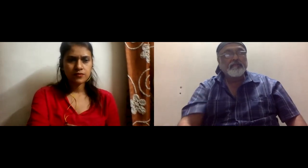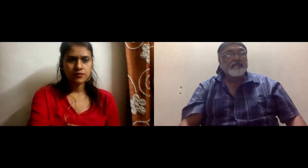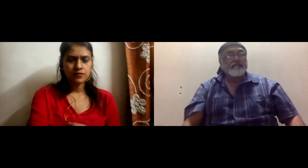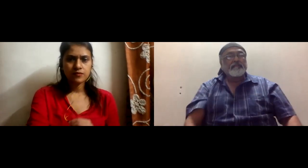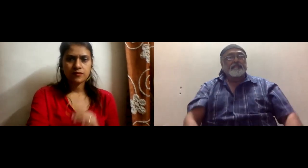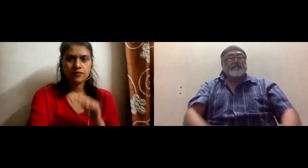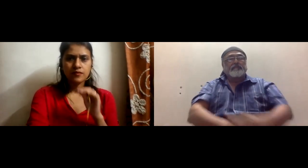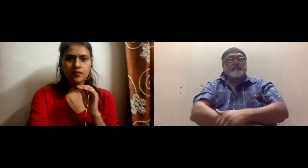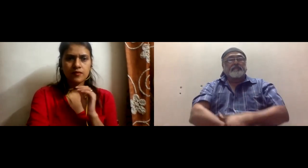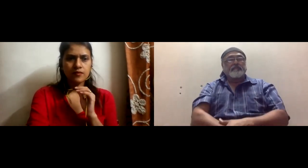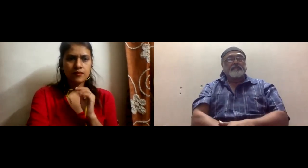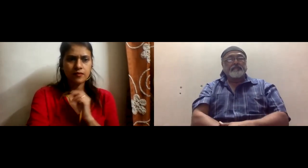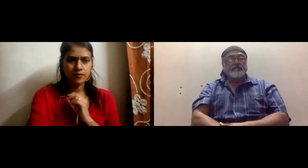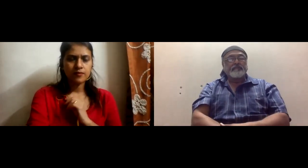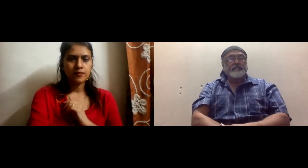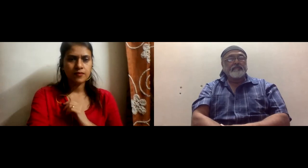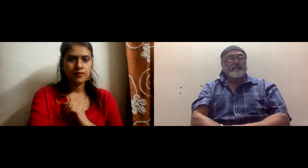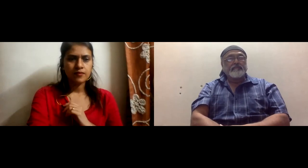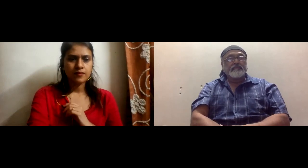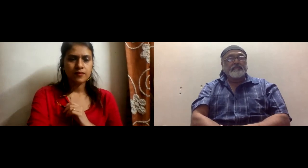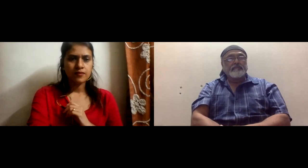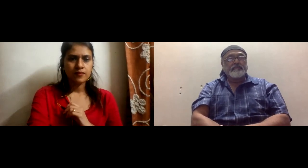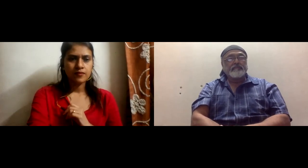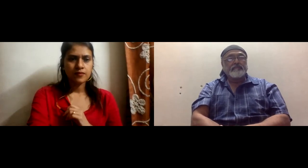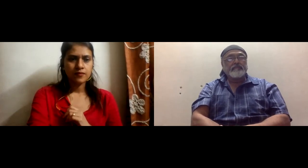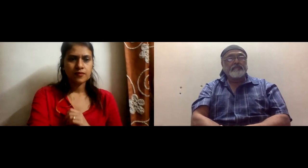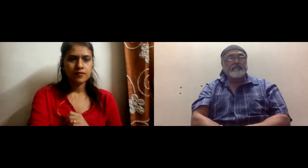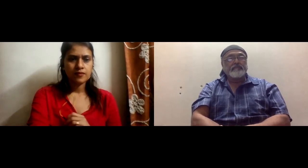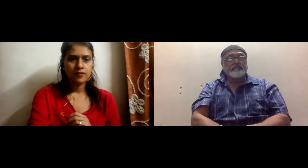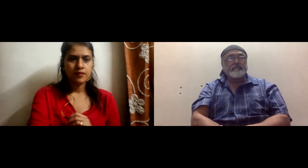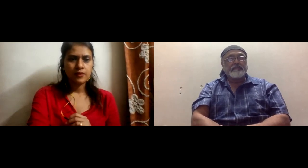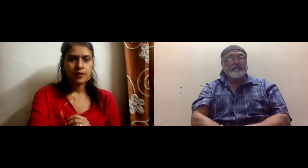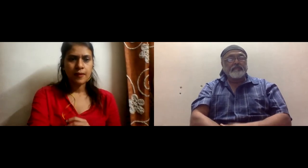Well, I think we are not getting any further questions. So